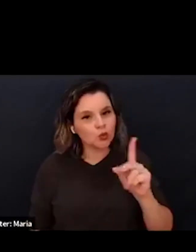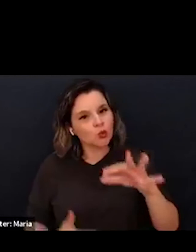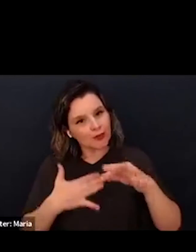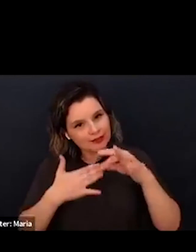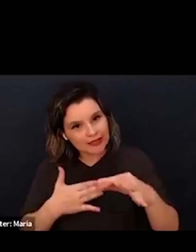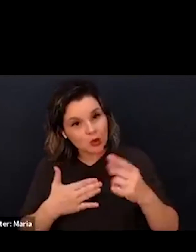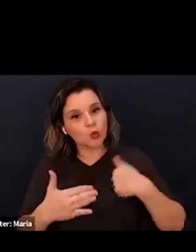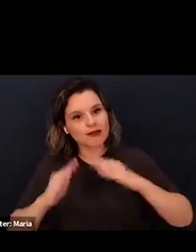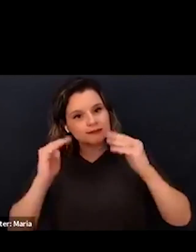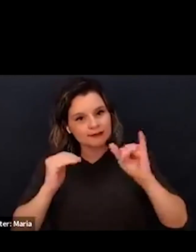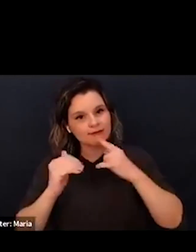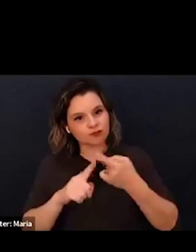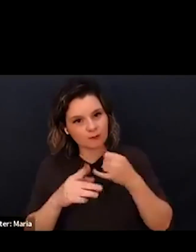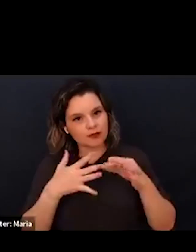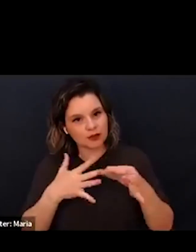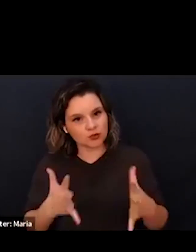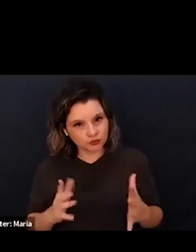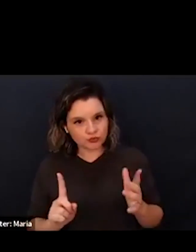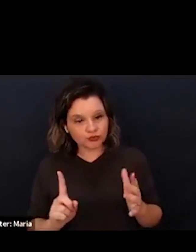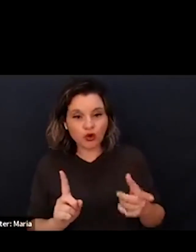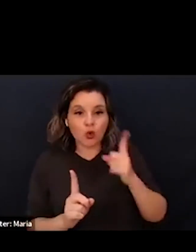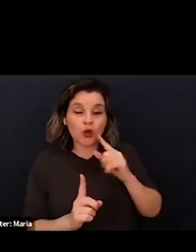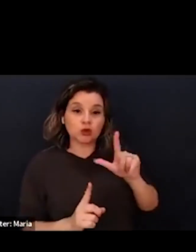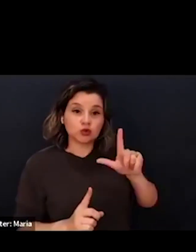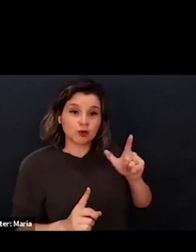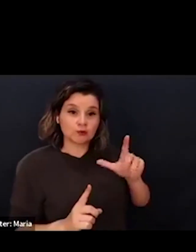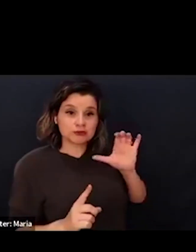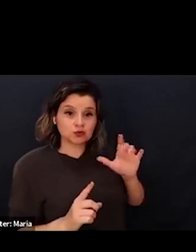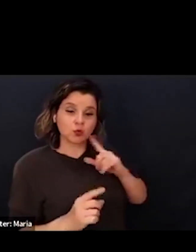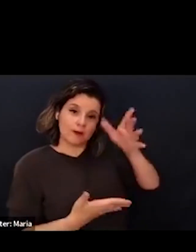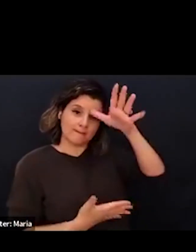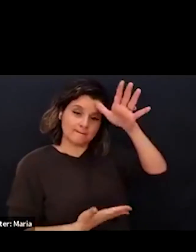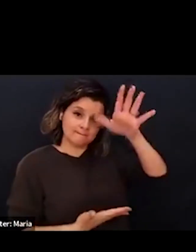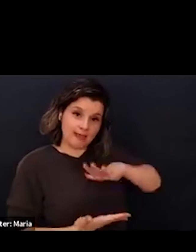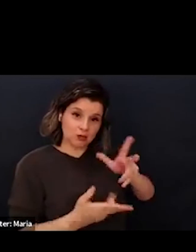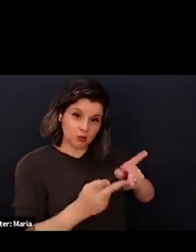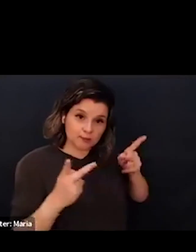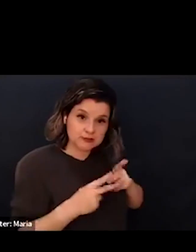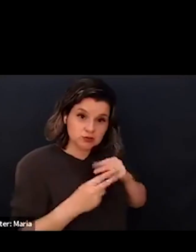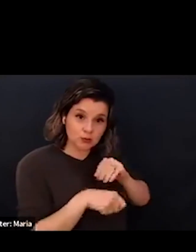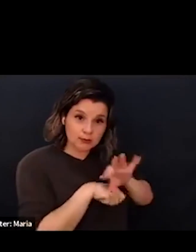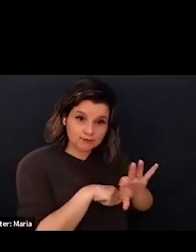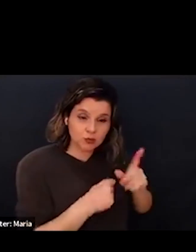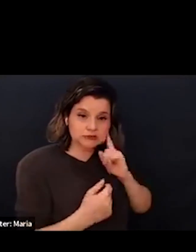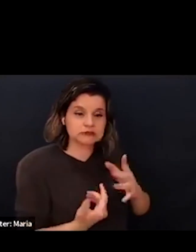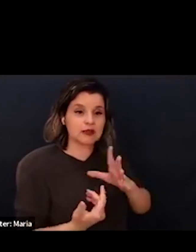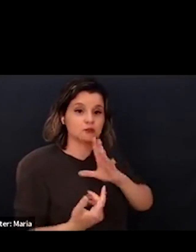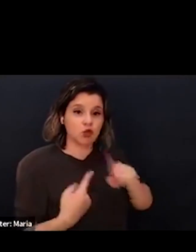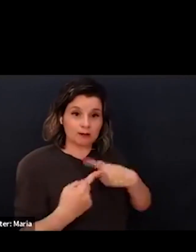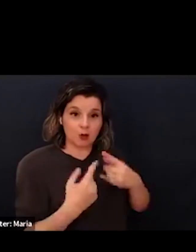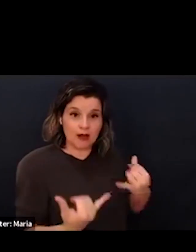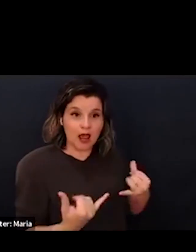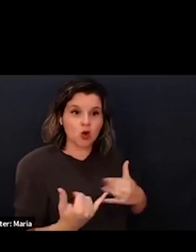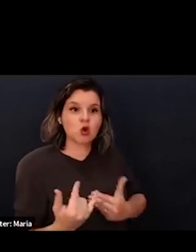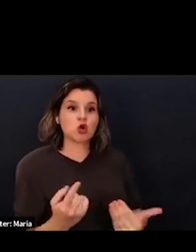our leaders. If we can get to the place in the 21st century where men who are in positions of influence, as I'm talking about, know